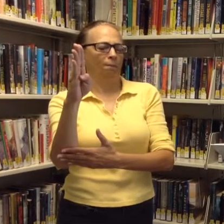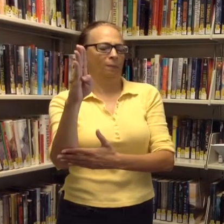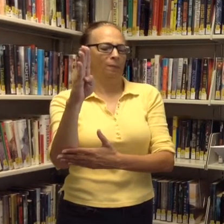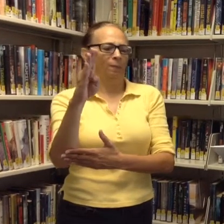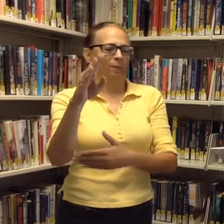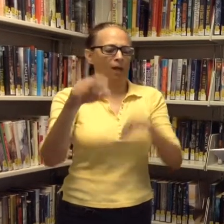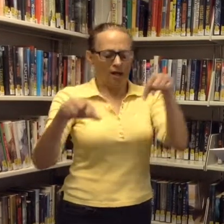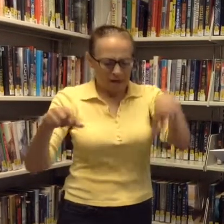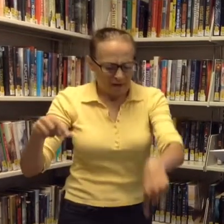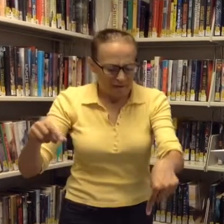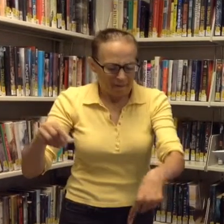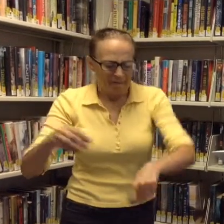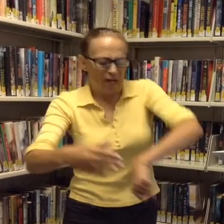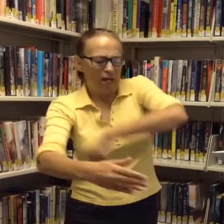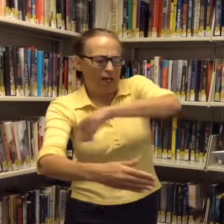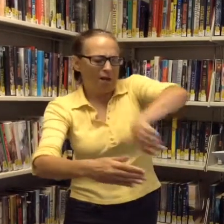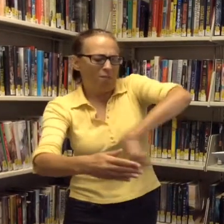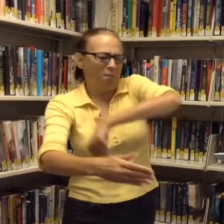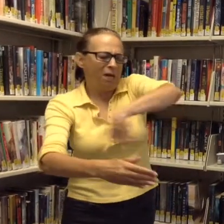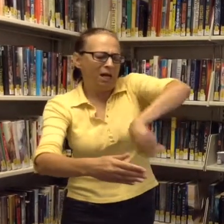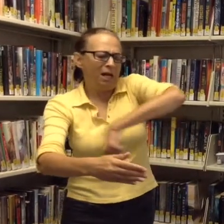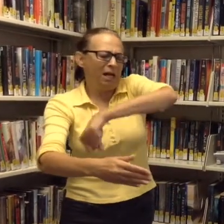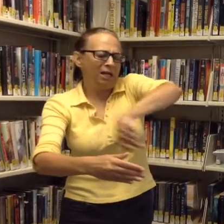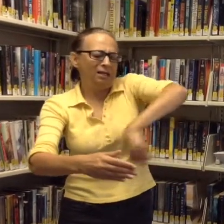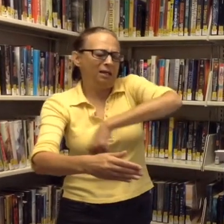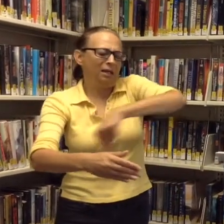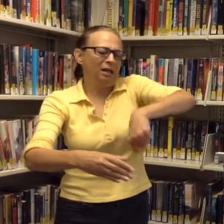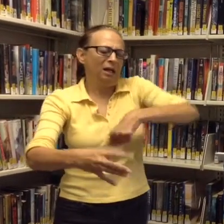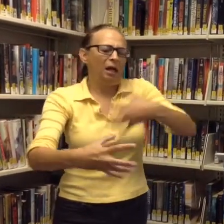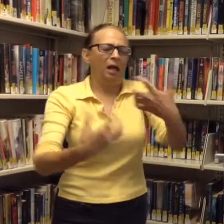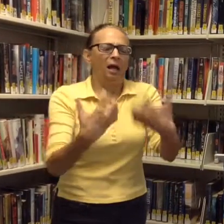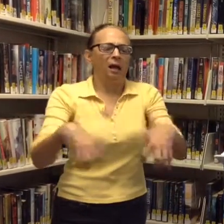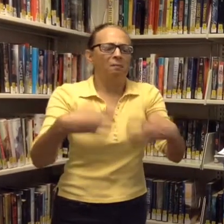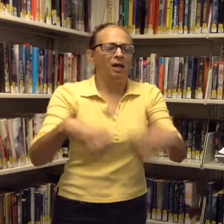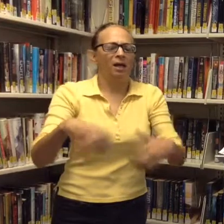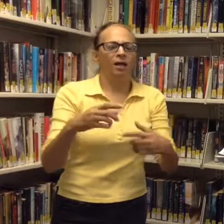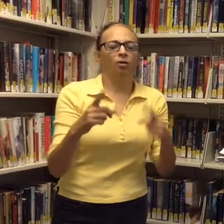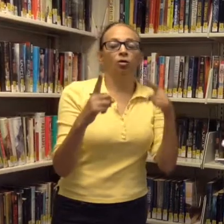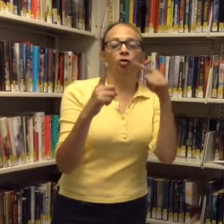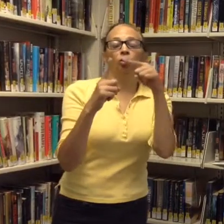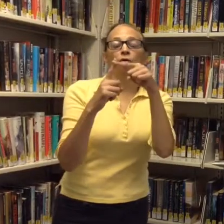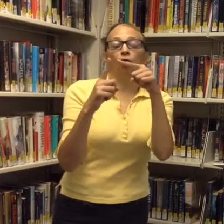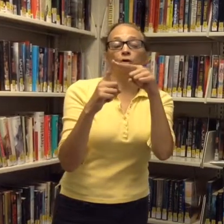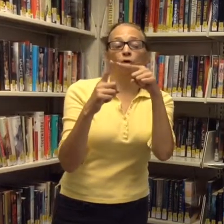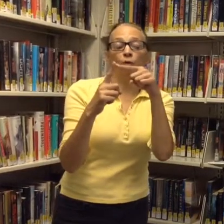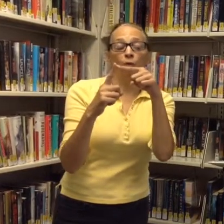His feet mixed and stirred and stirred and mixed until...